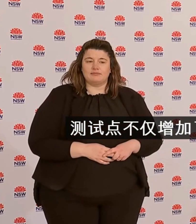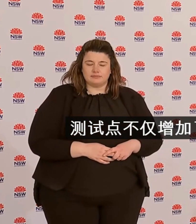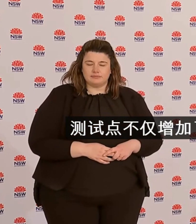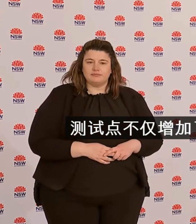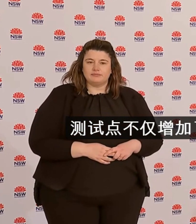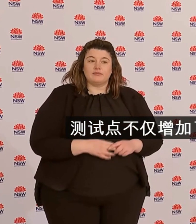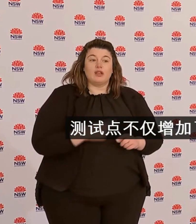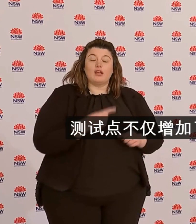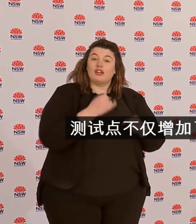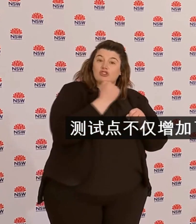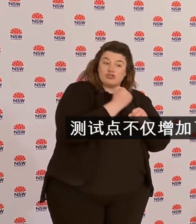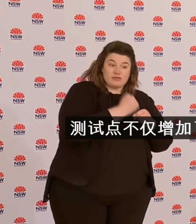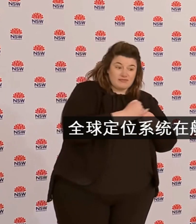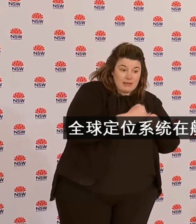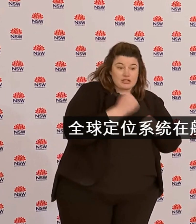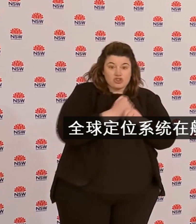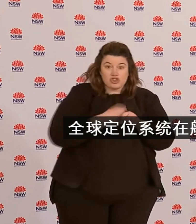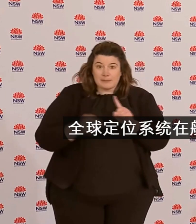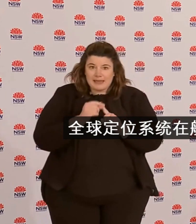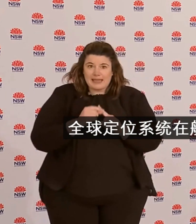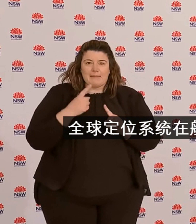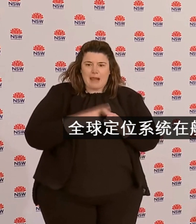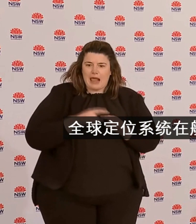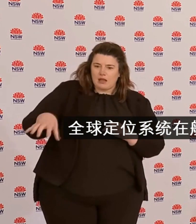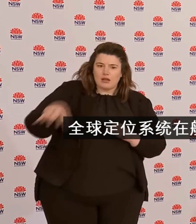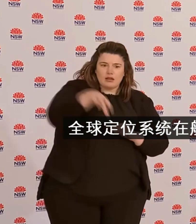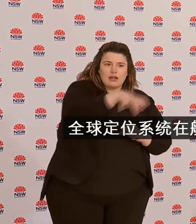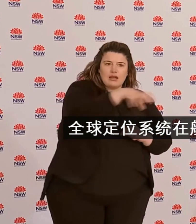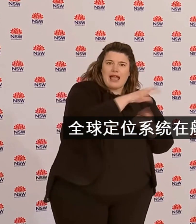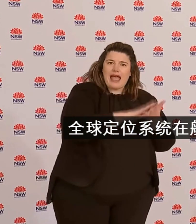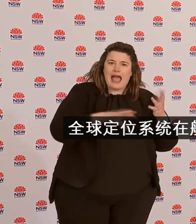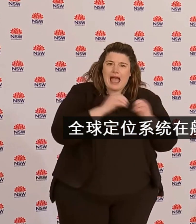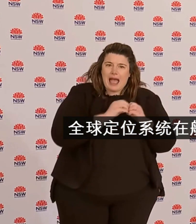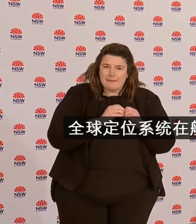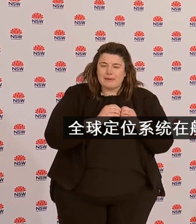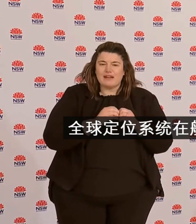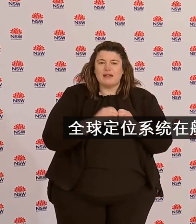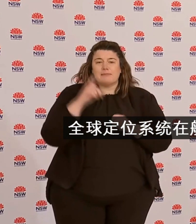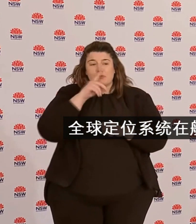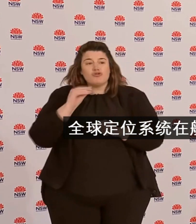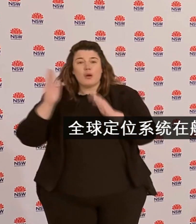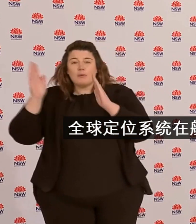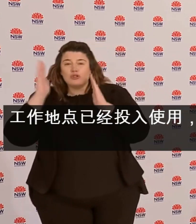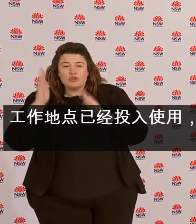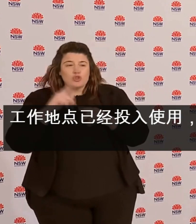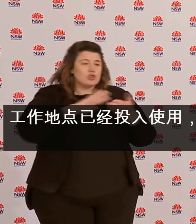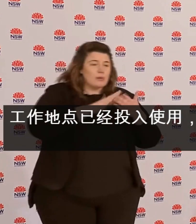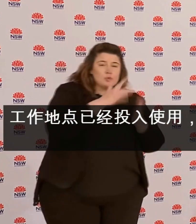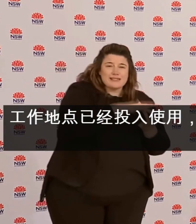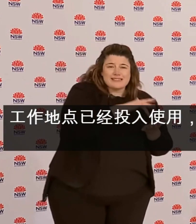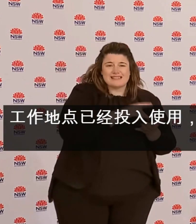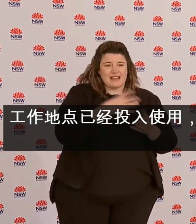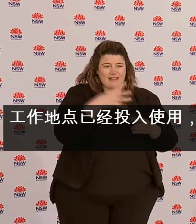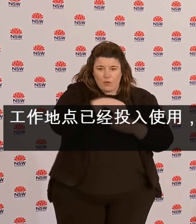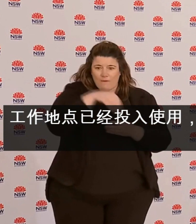have increased, but pharmacists are on board, GPs are on board, community leaders are engaged at a very grassroots level. Work